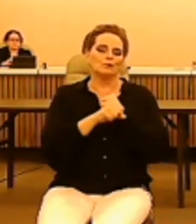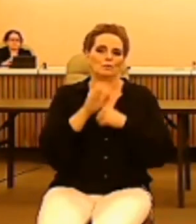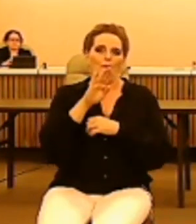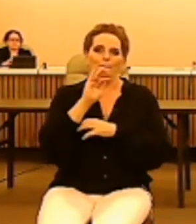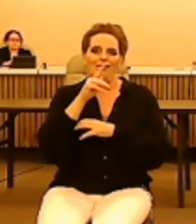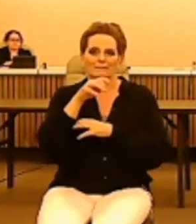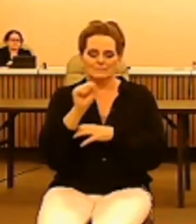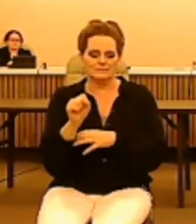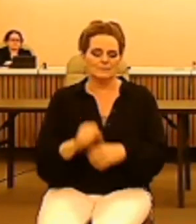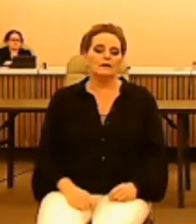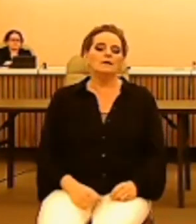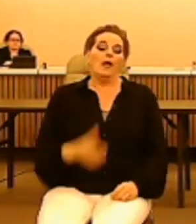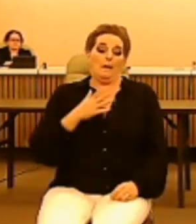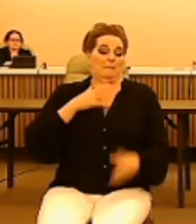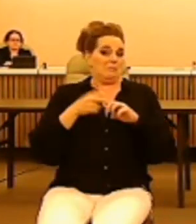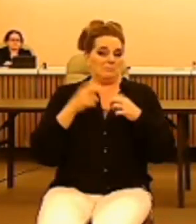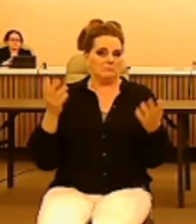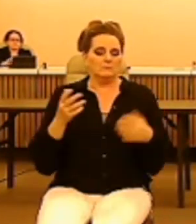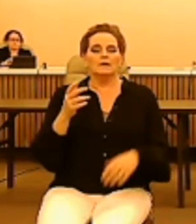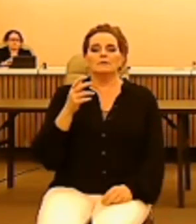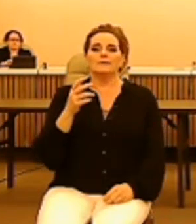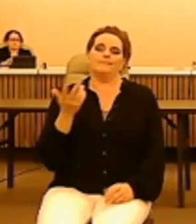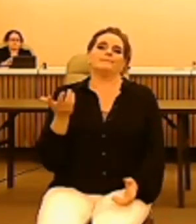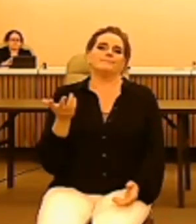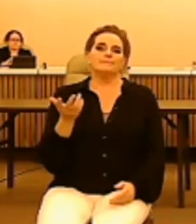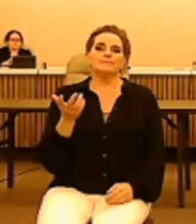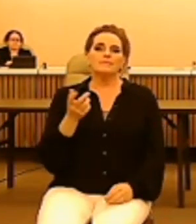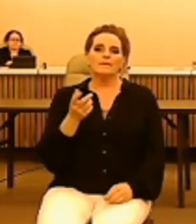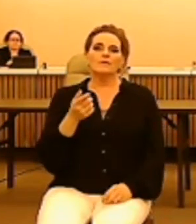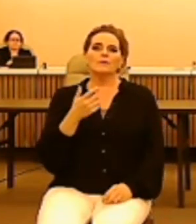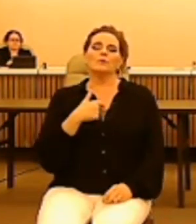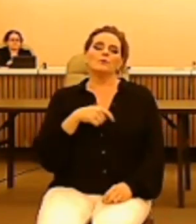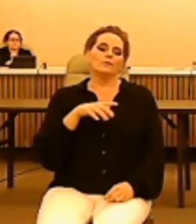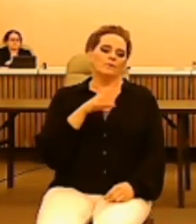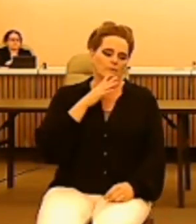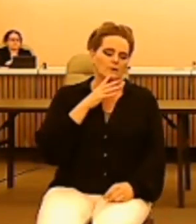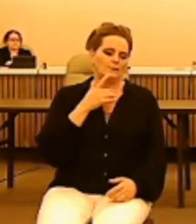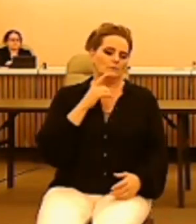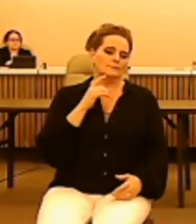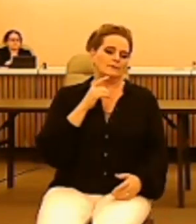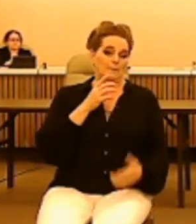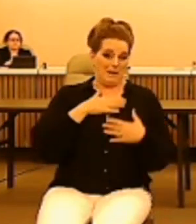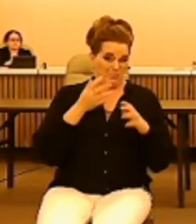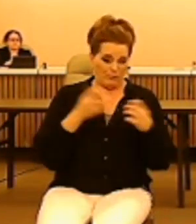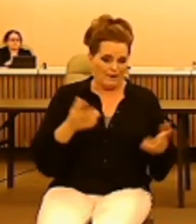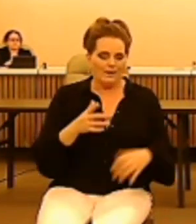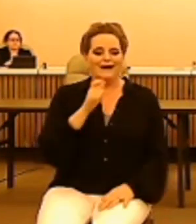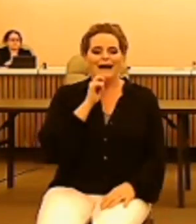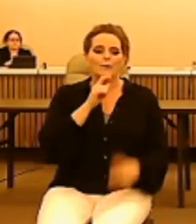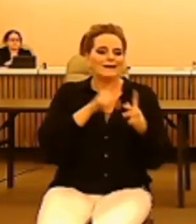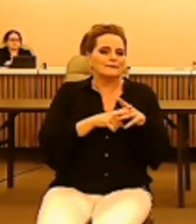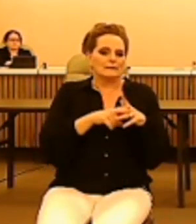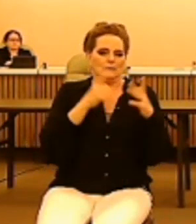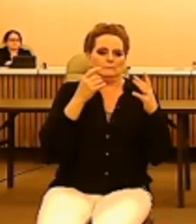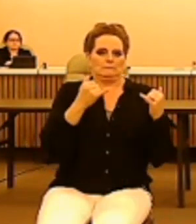The issue I have, so we're looking at implementing it. The issue I have is I don't want it to kick in immediately.